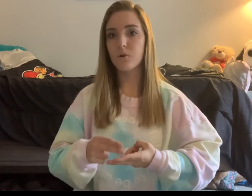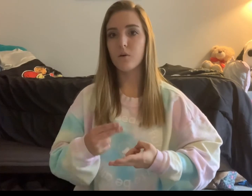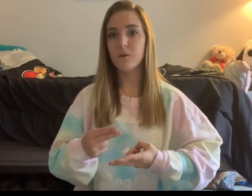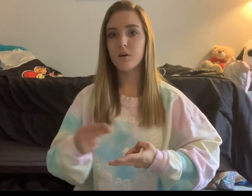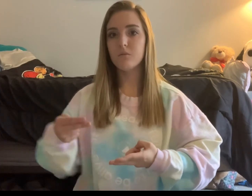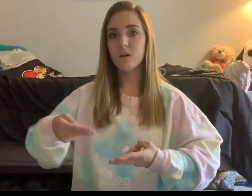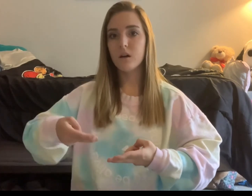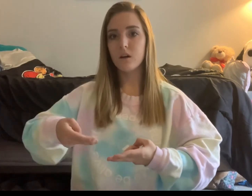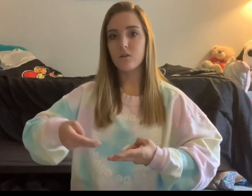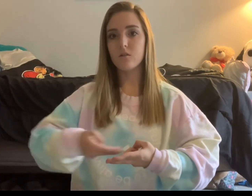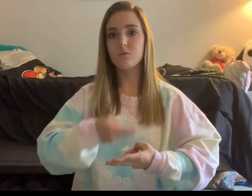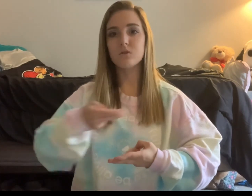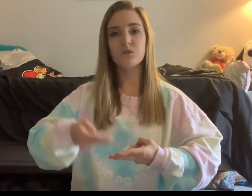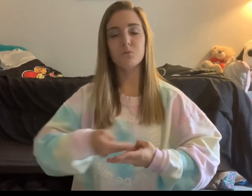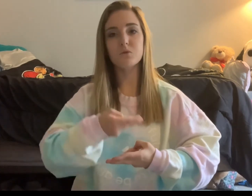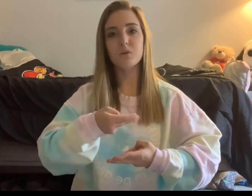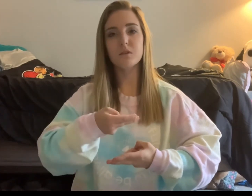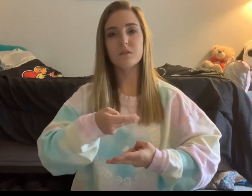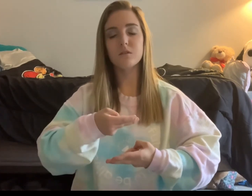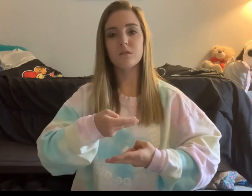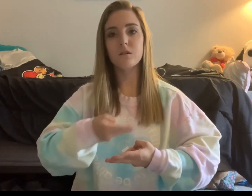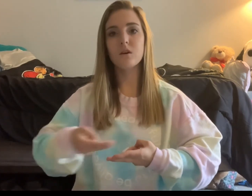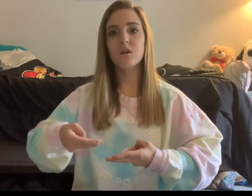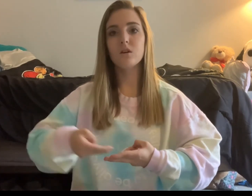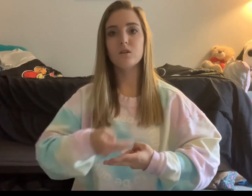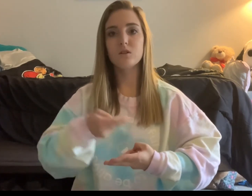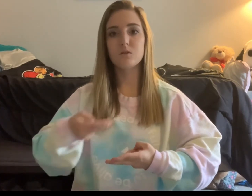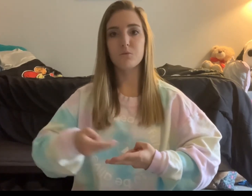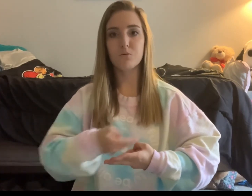up, and your other one scoops twice. Spoon.